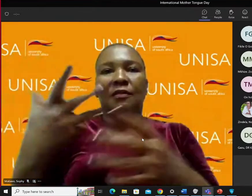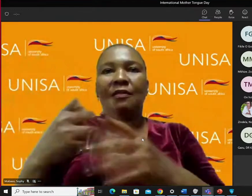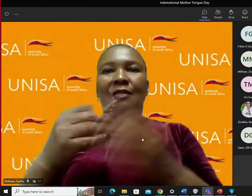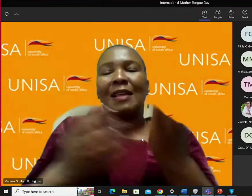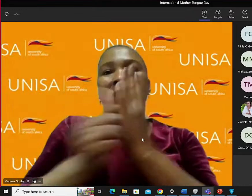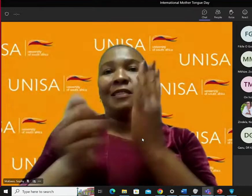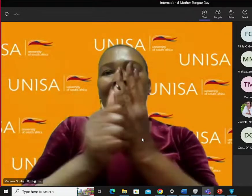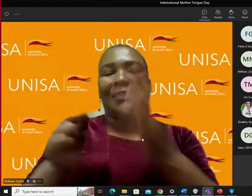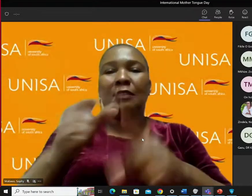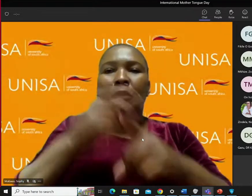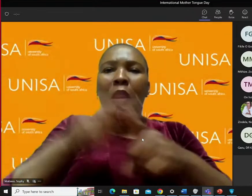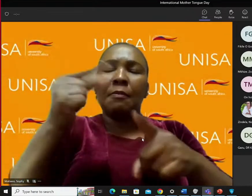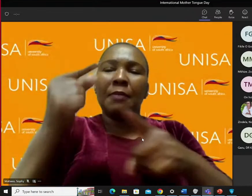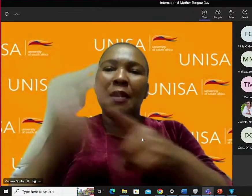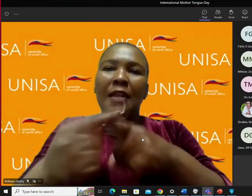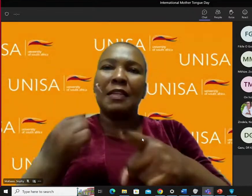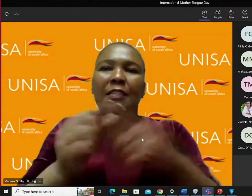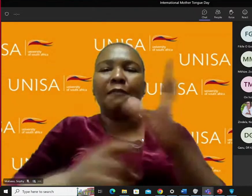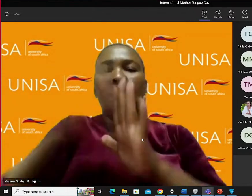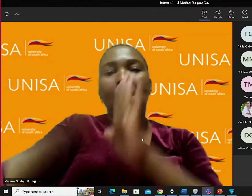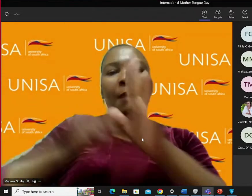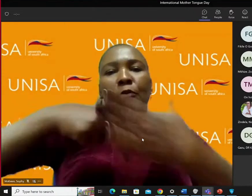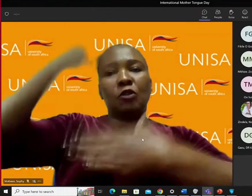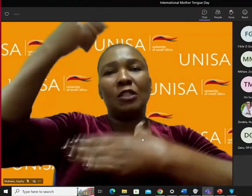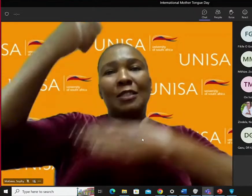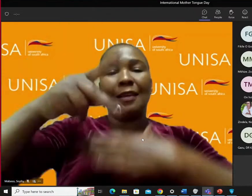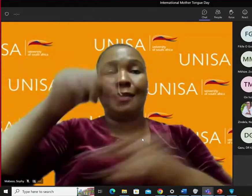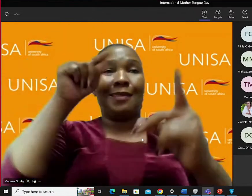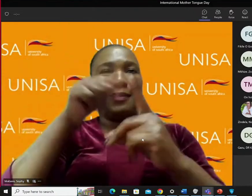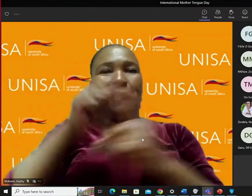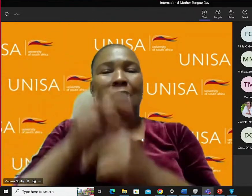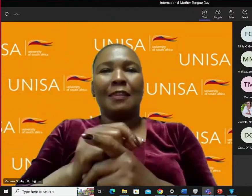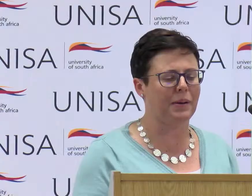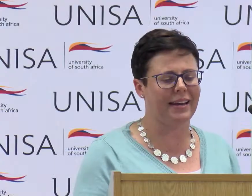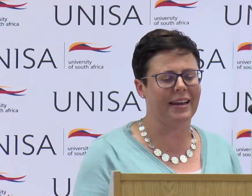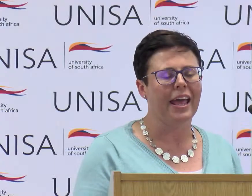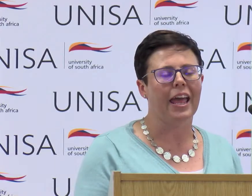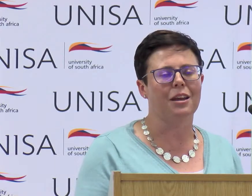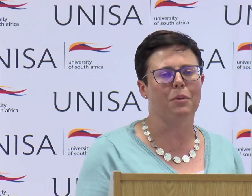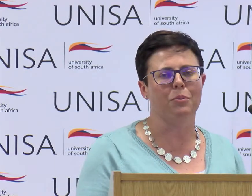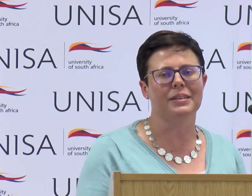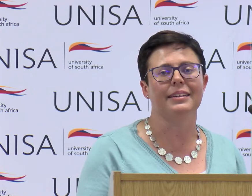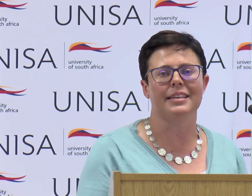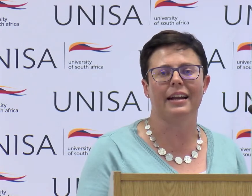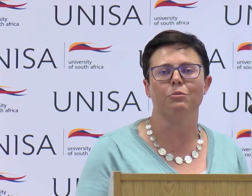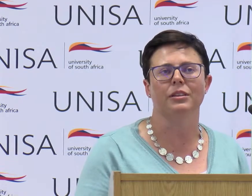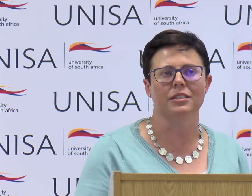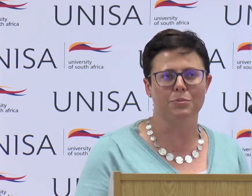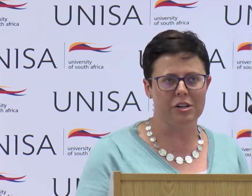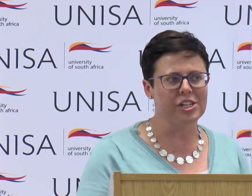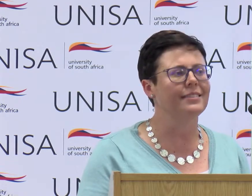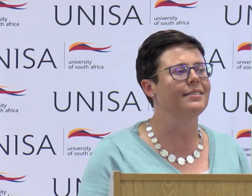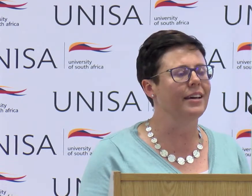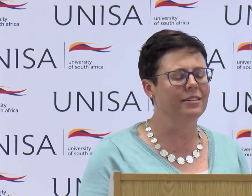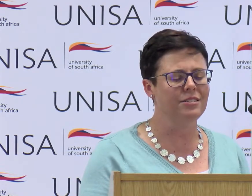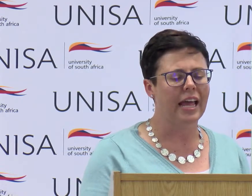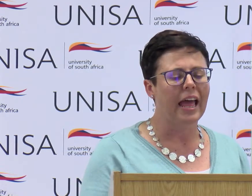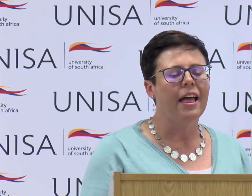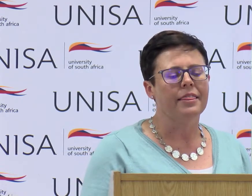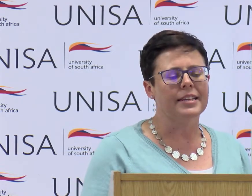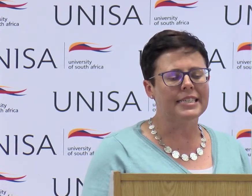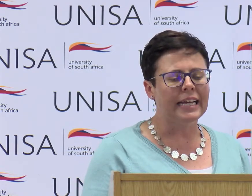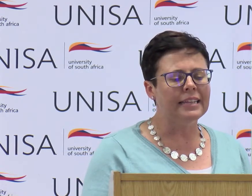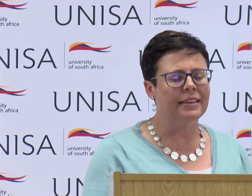Terminology Development Project, which is a mouthful, but I will explain in a moment exactly what this project